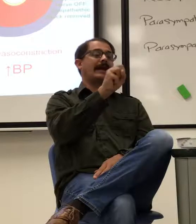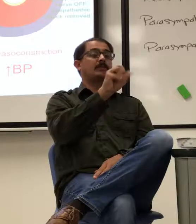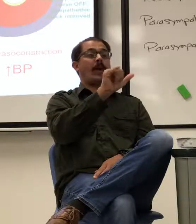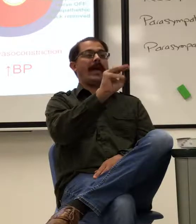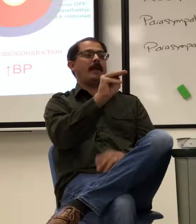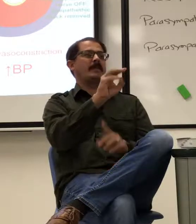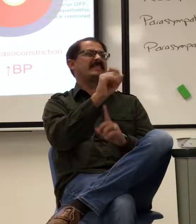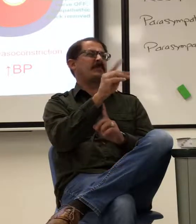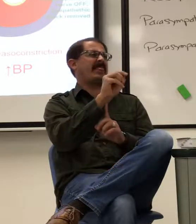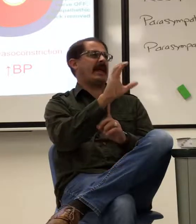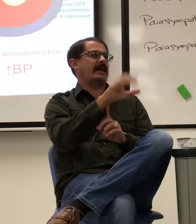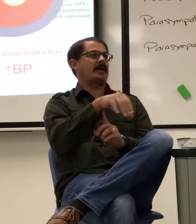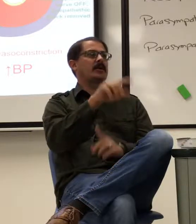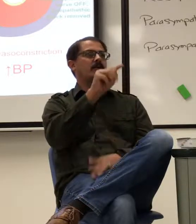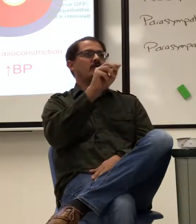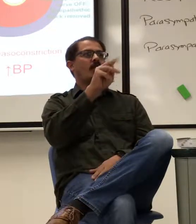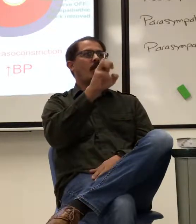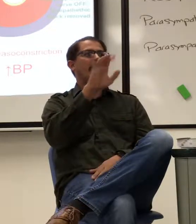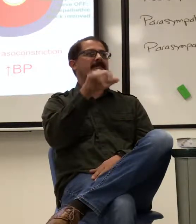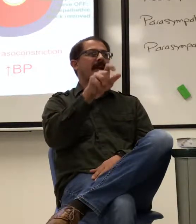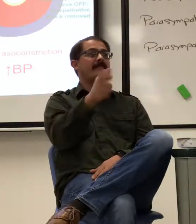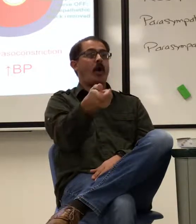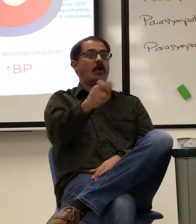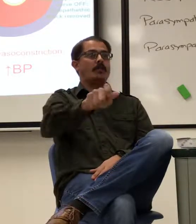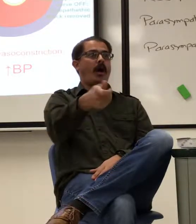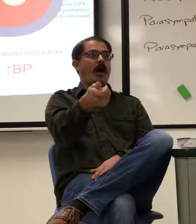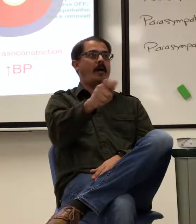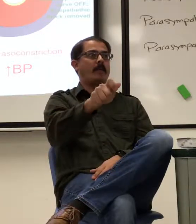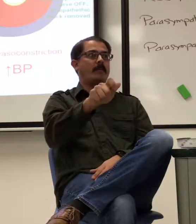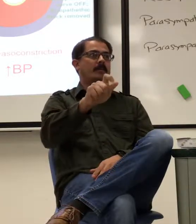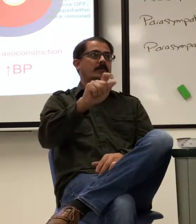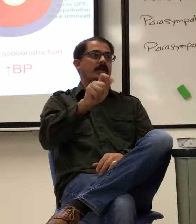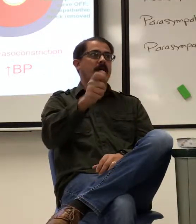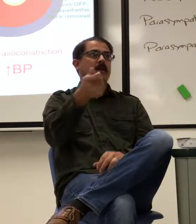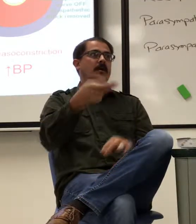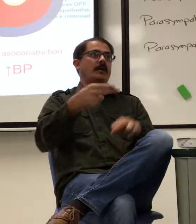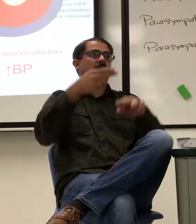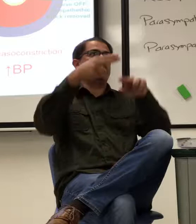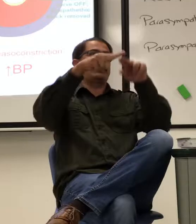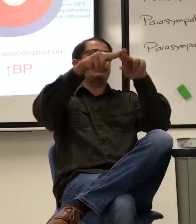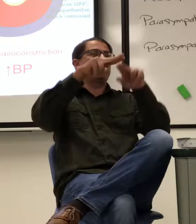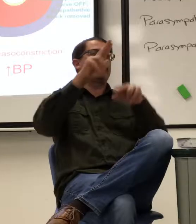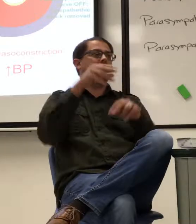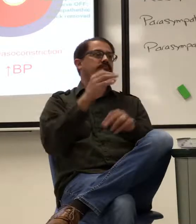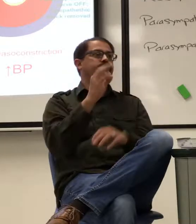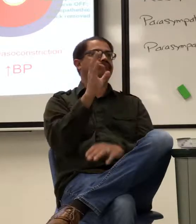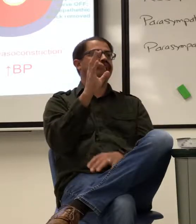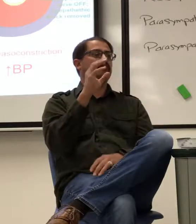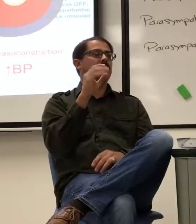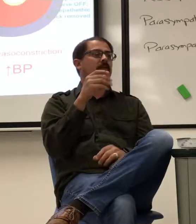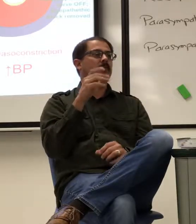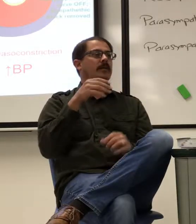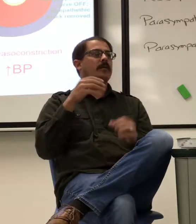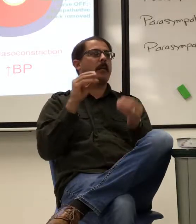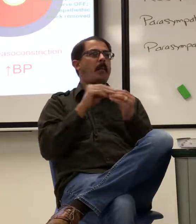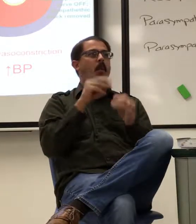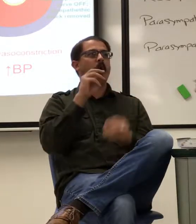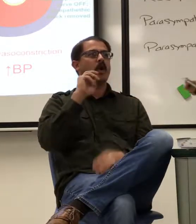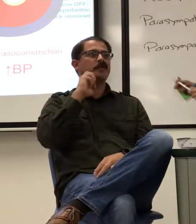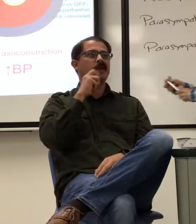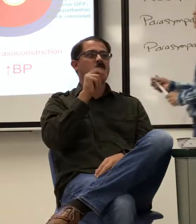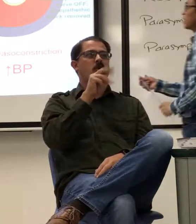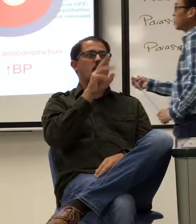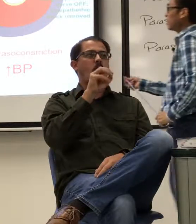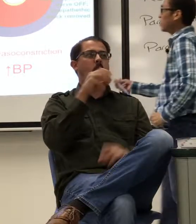tone. It's like a volume knob. You're just turning it on louder. You fire more neurotransmitter